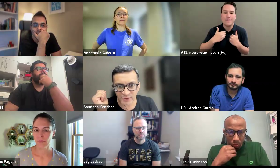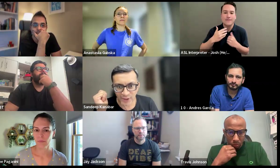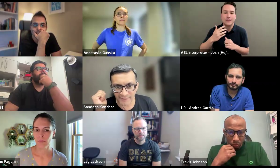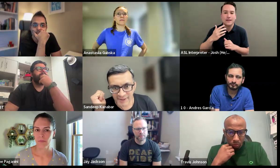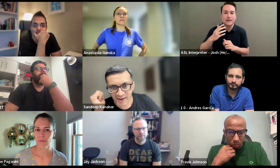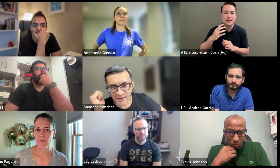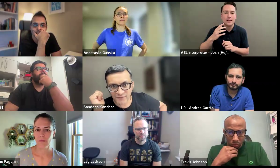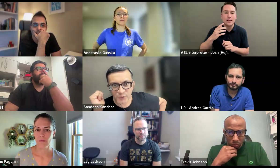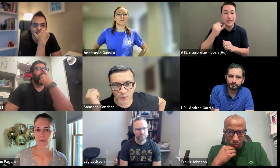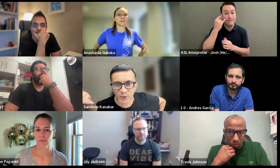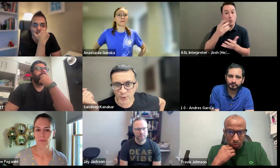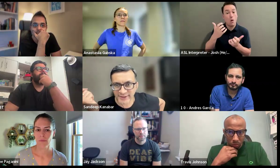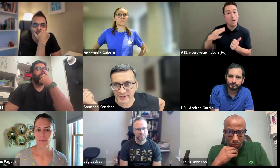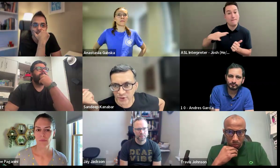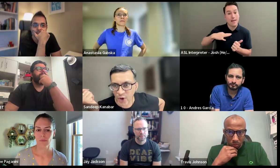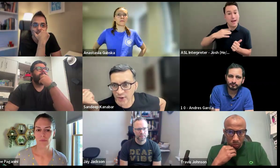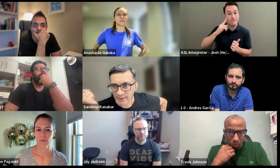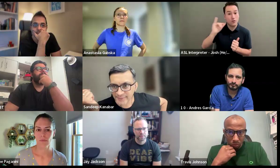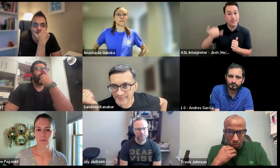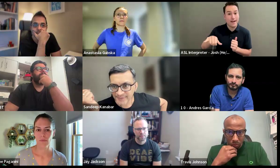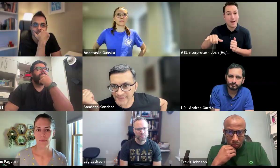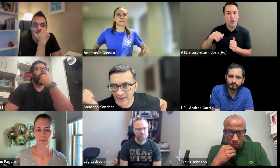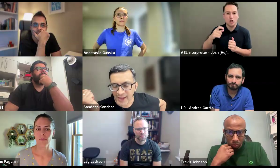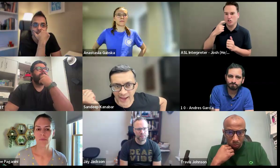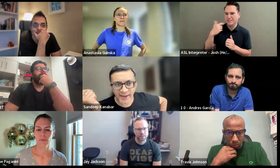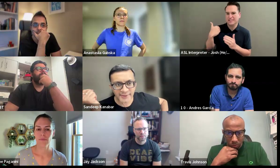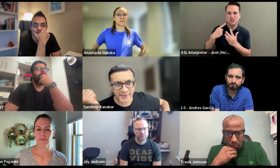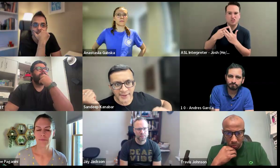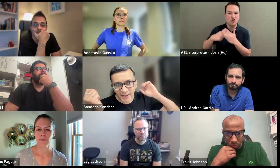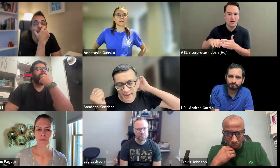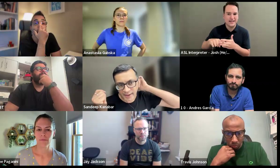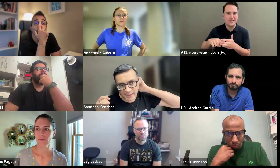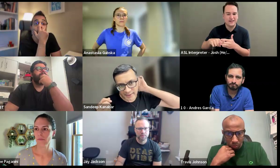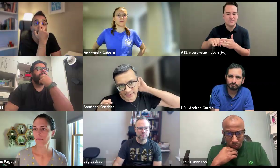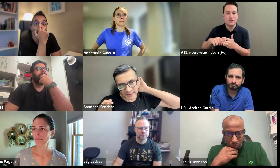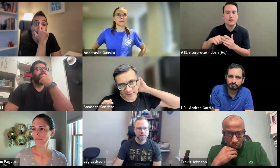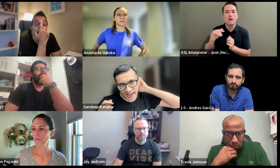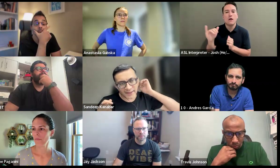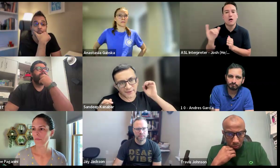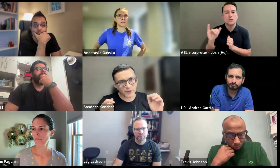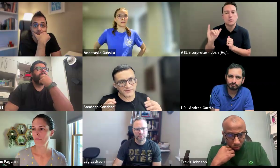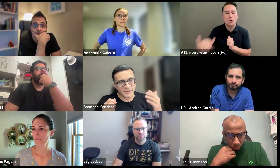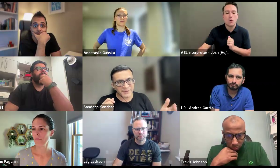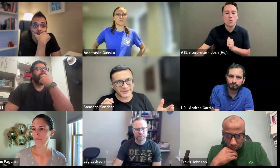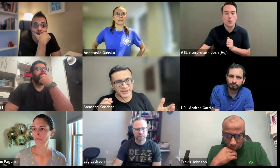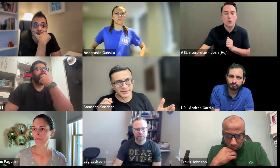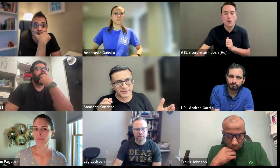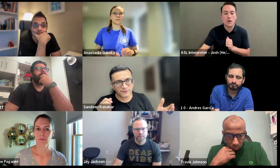planning to apply for the co-located talk. And uh, and if you have submitted for